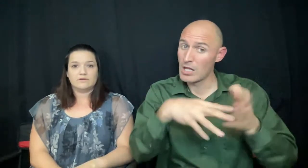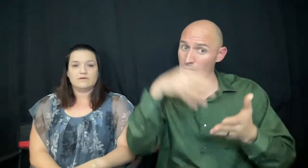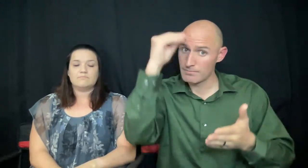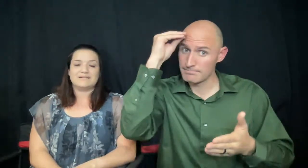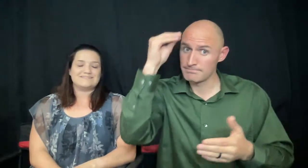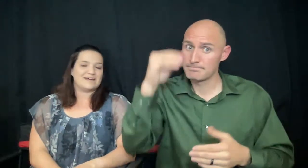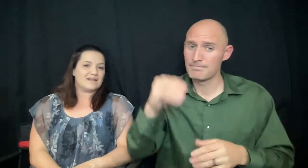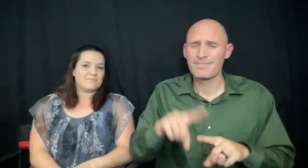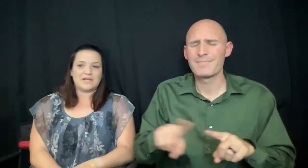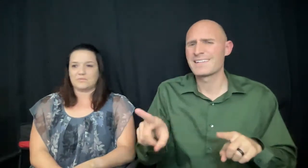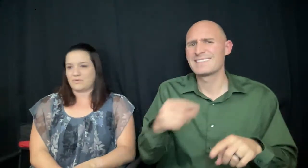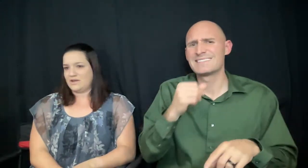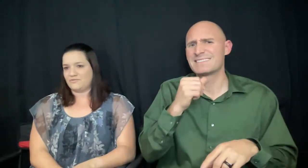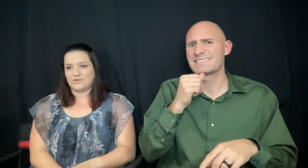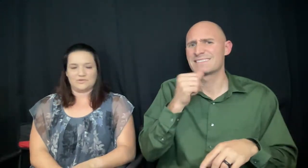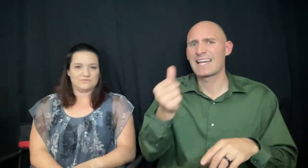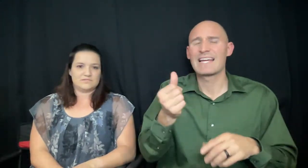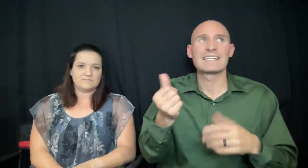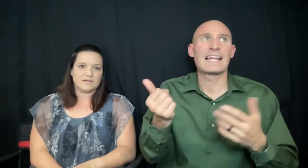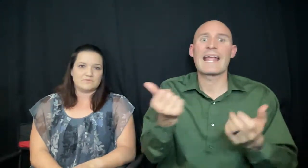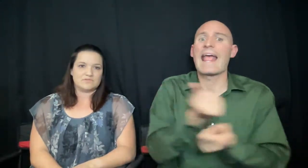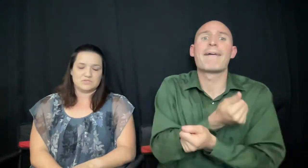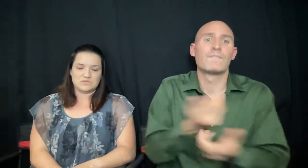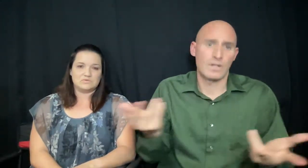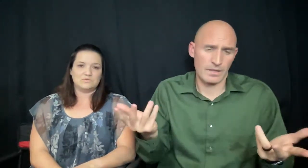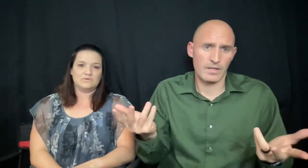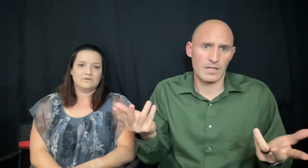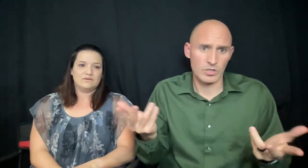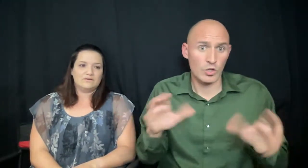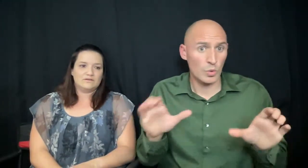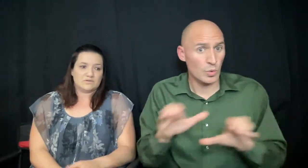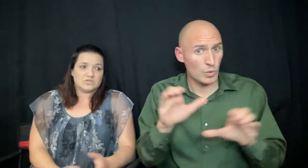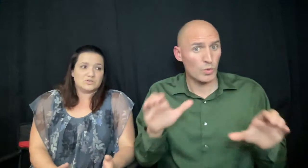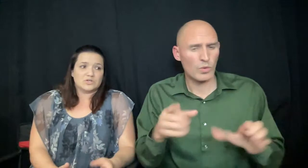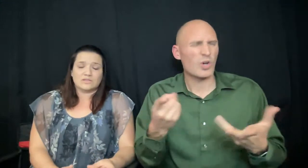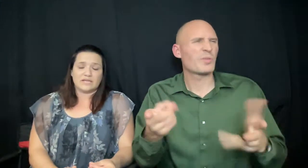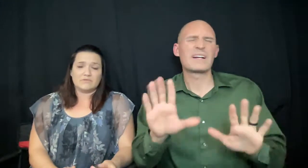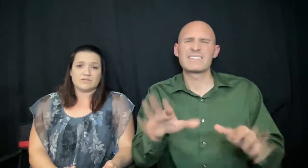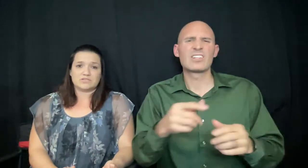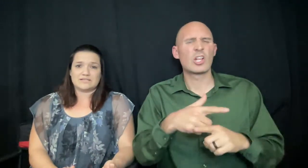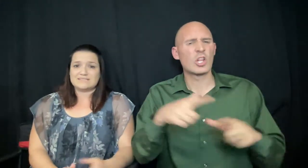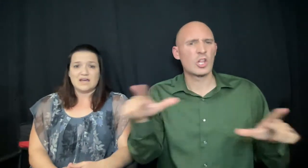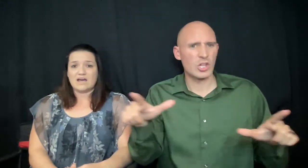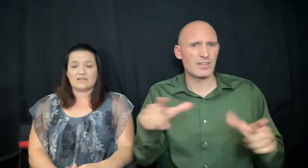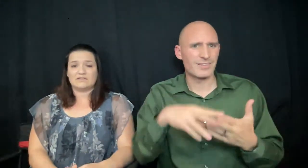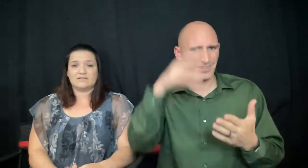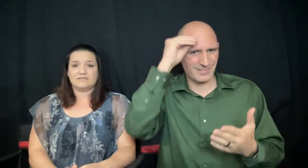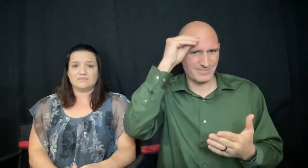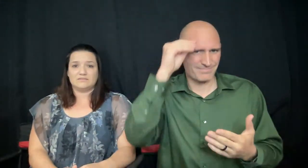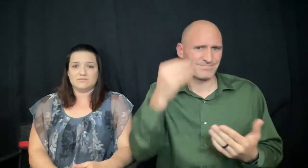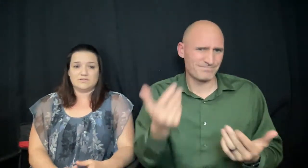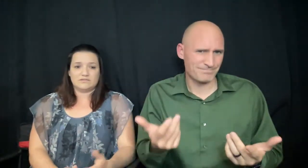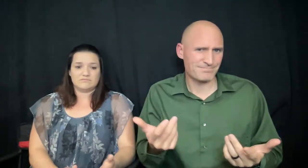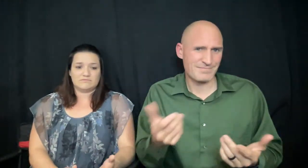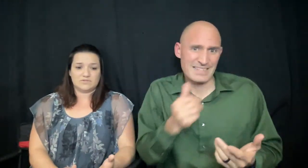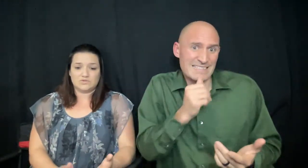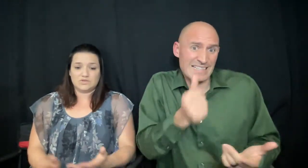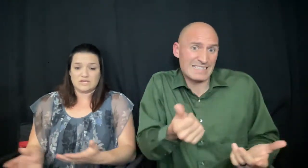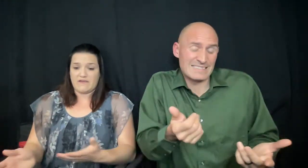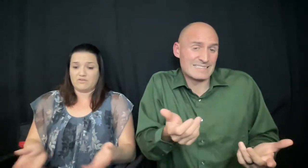but it's not a make or break for you to be able to do or to learn the language. It's not. You could never